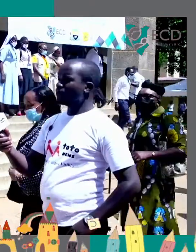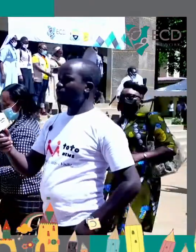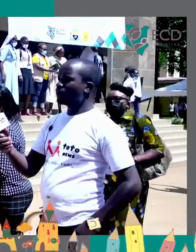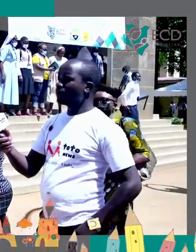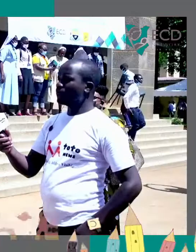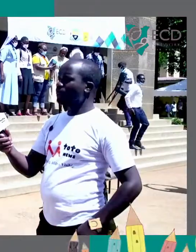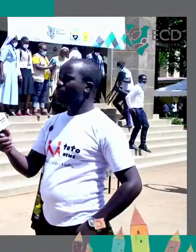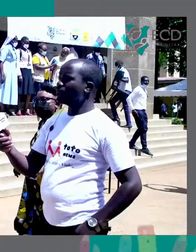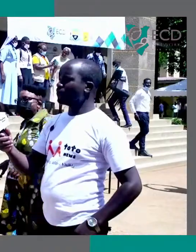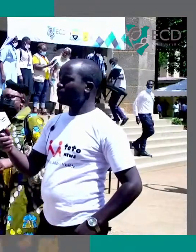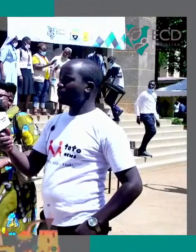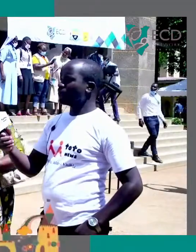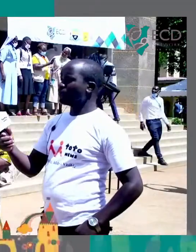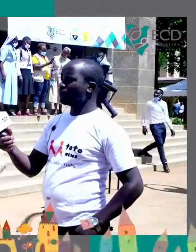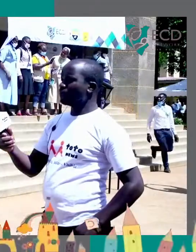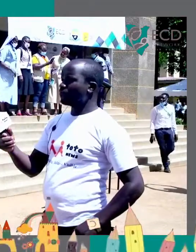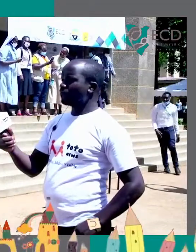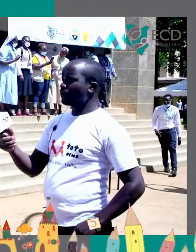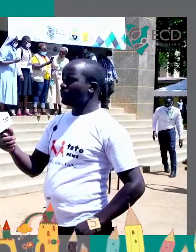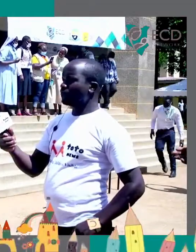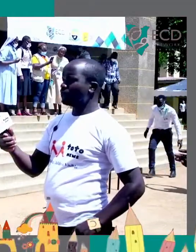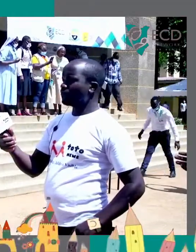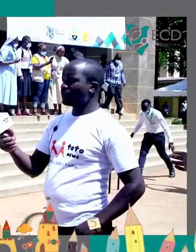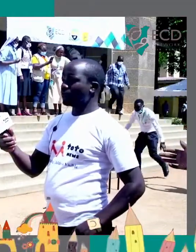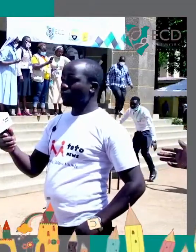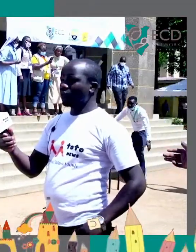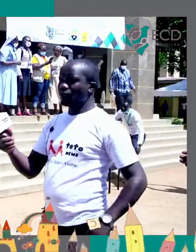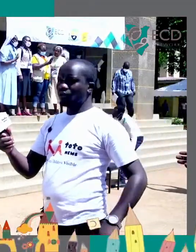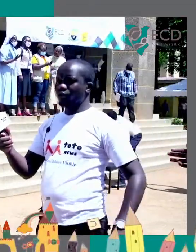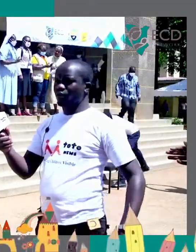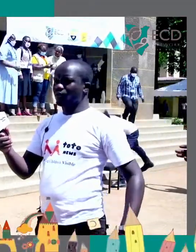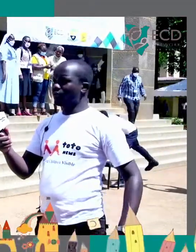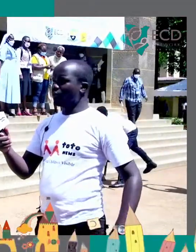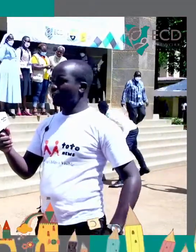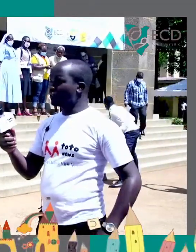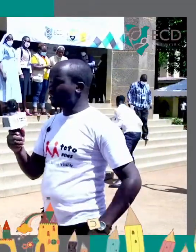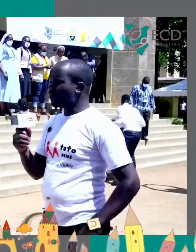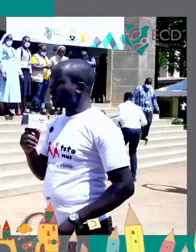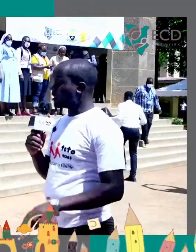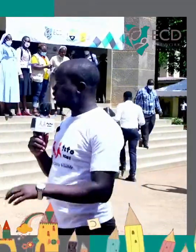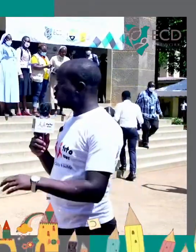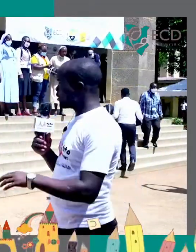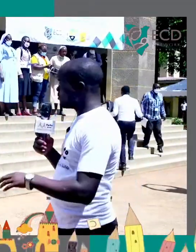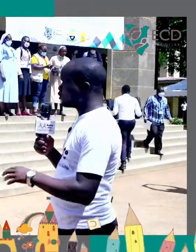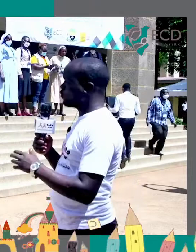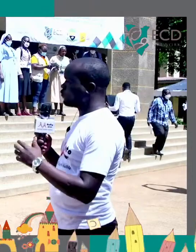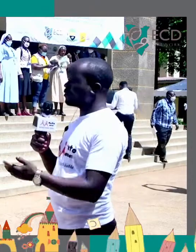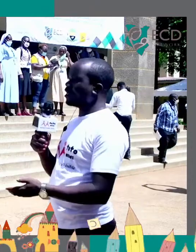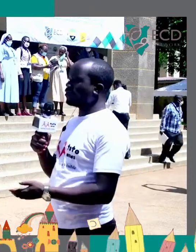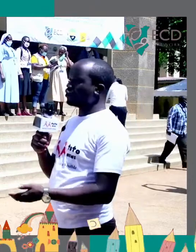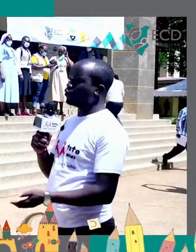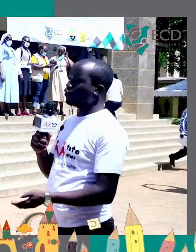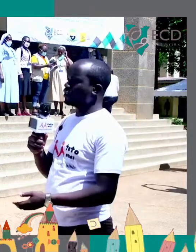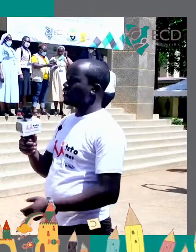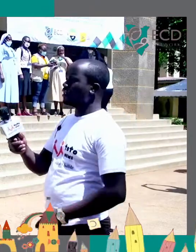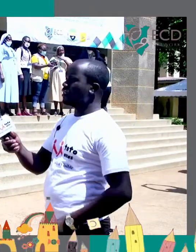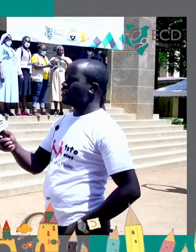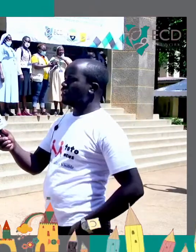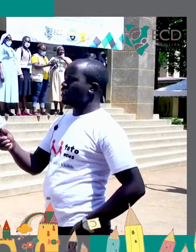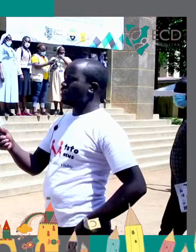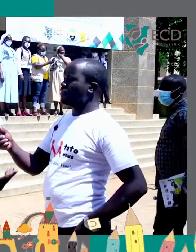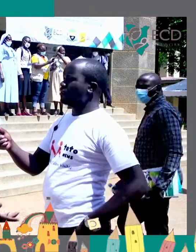together as a country. I think this is a good conference for children. All right, thank you very much. So from here, where are you